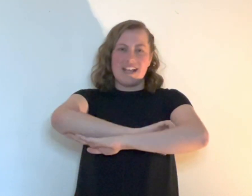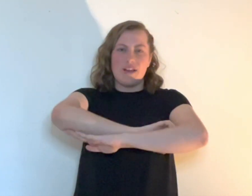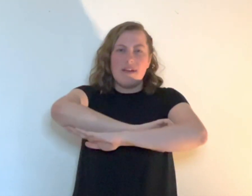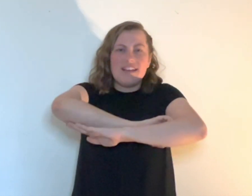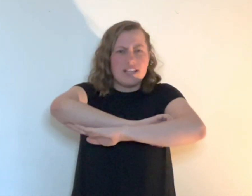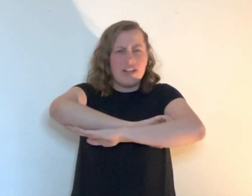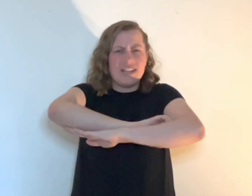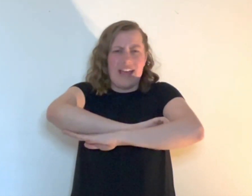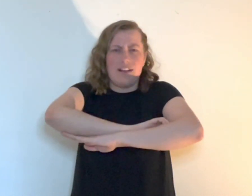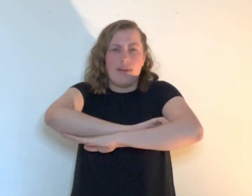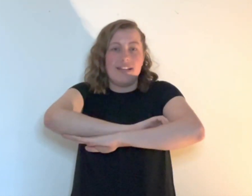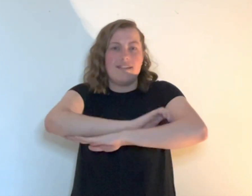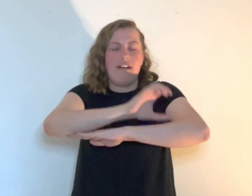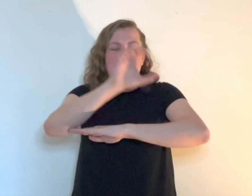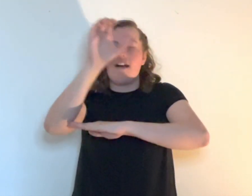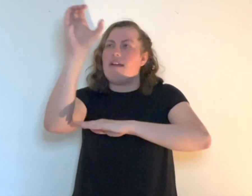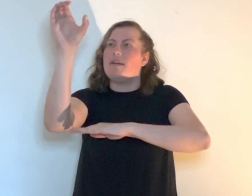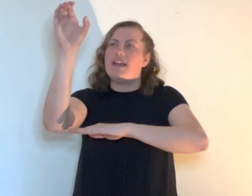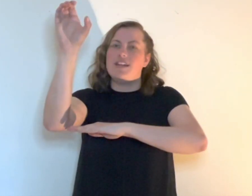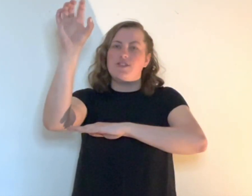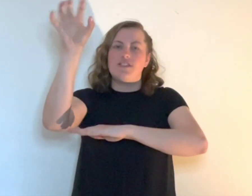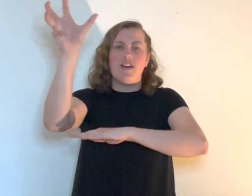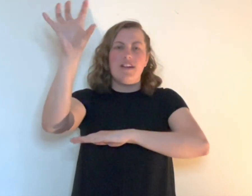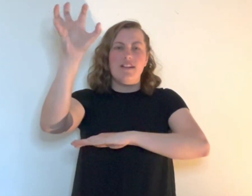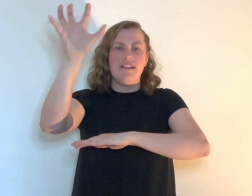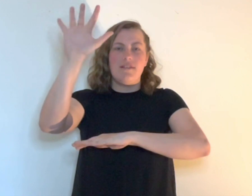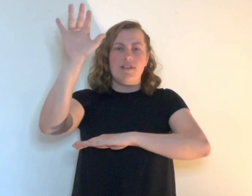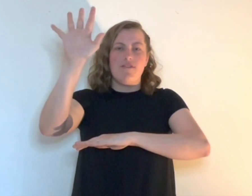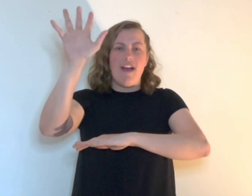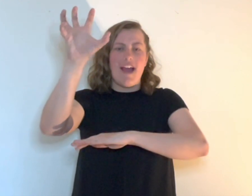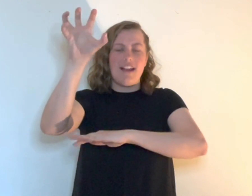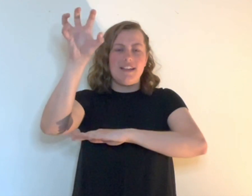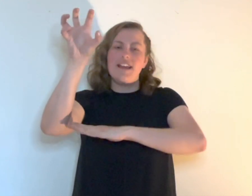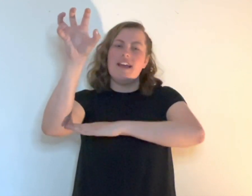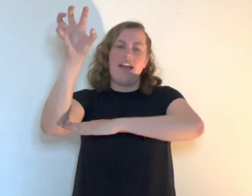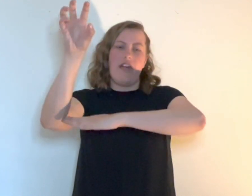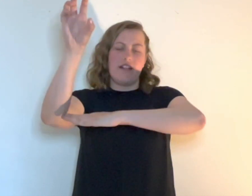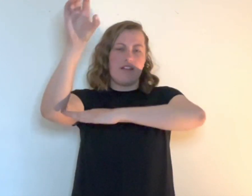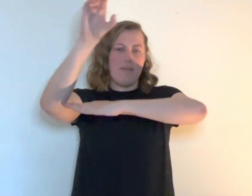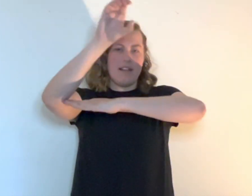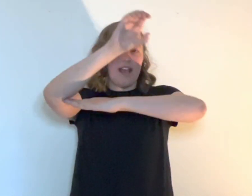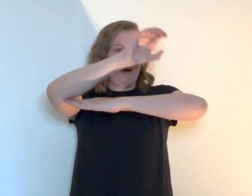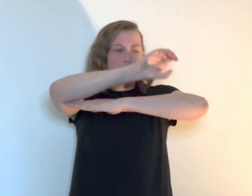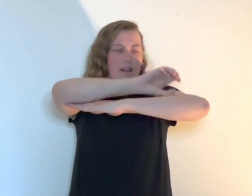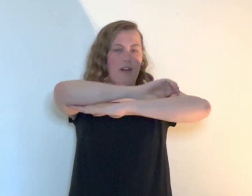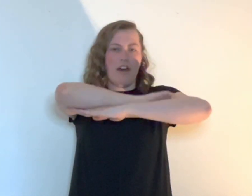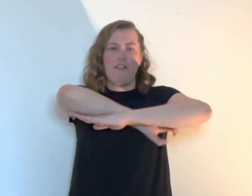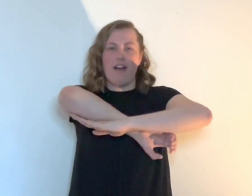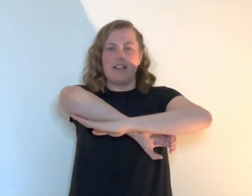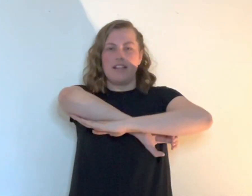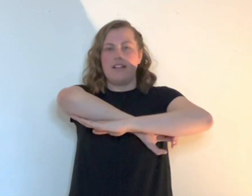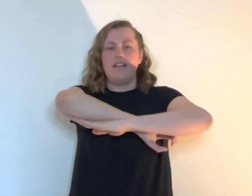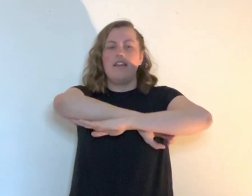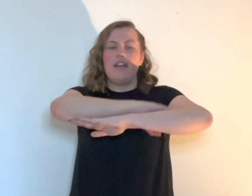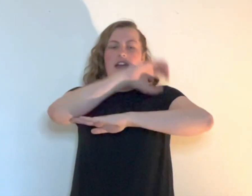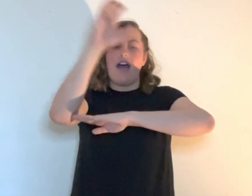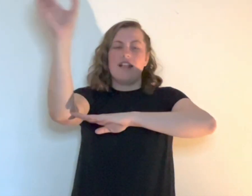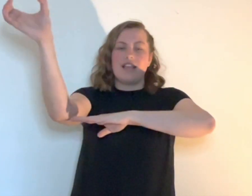So when the sun sets When it's night time Here's your sun With your right hand And it's coming down below the horizon At the